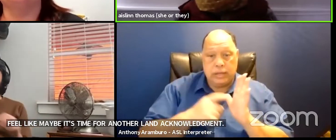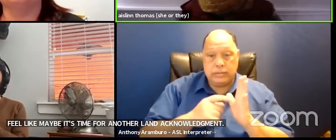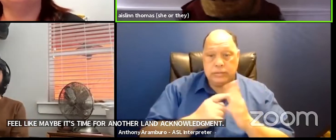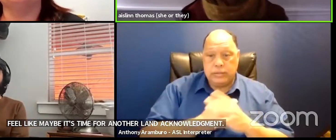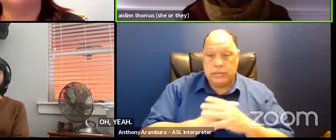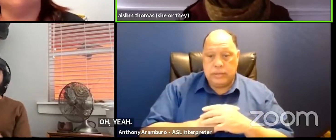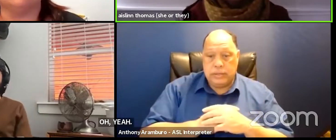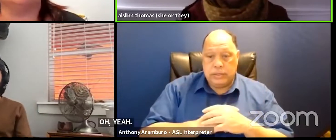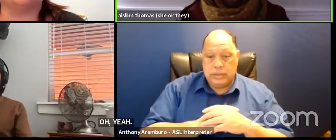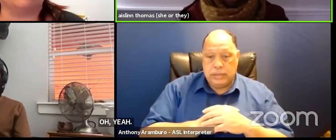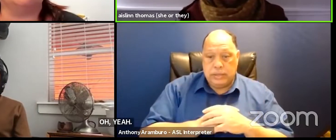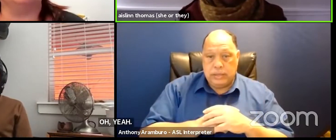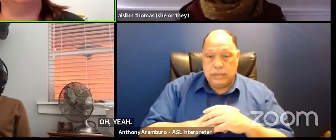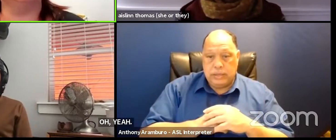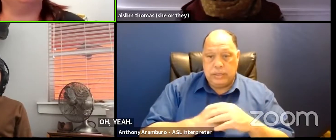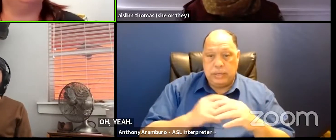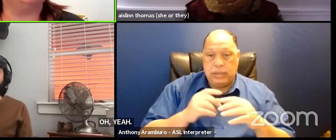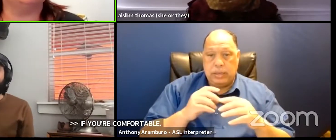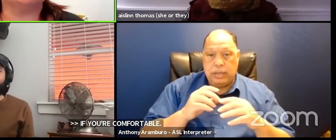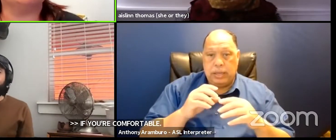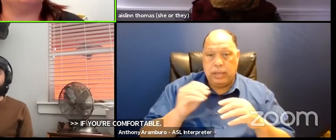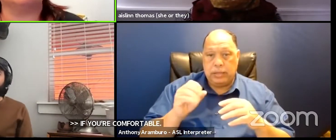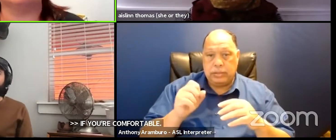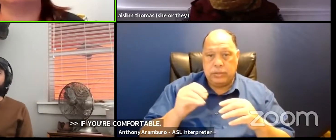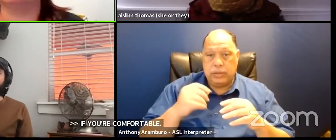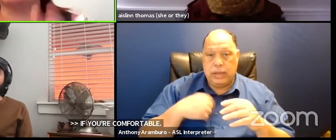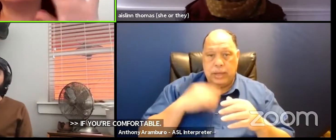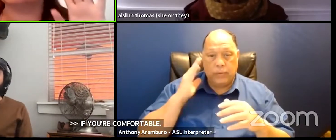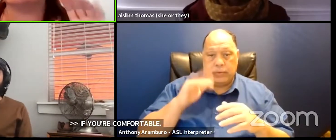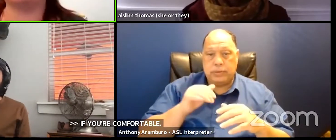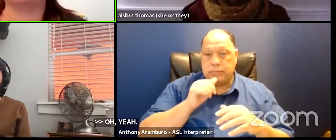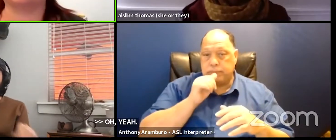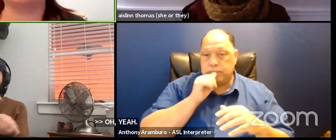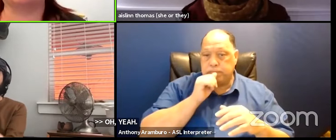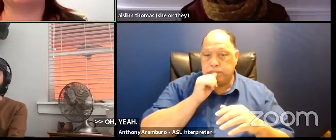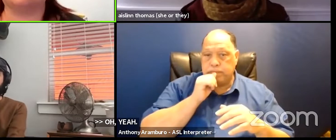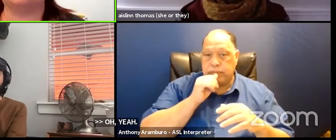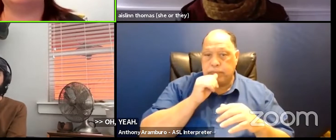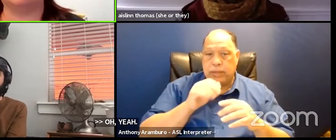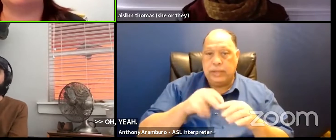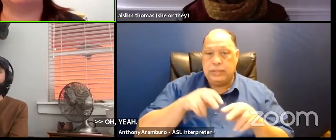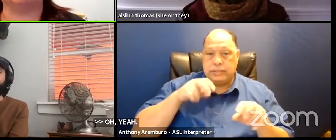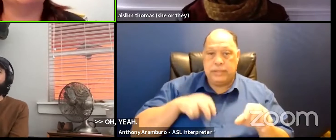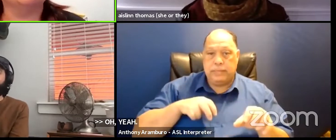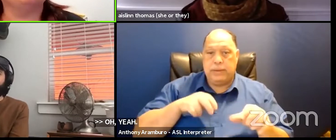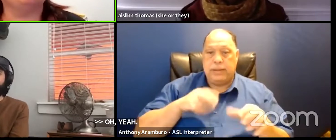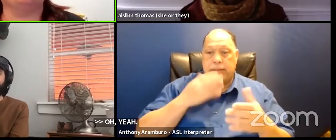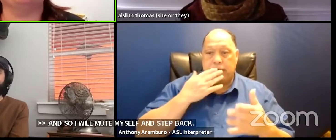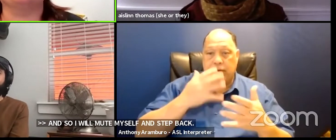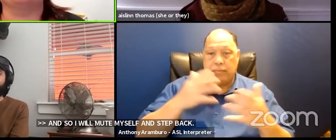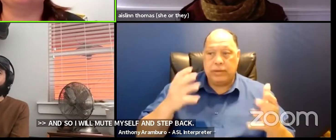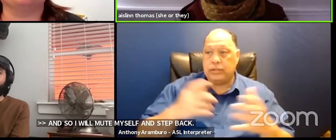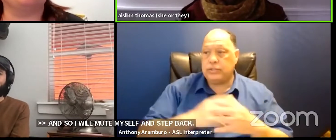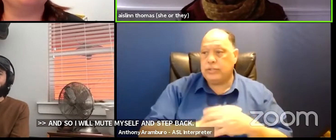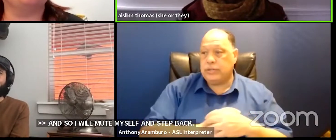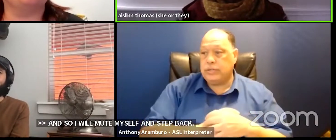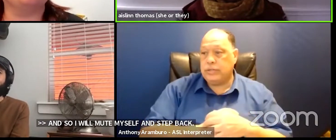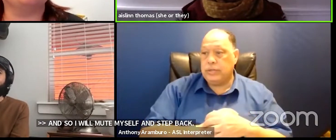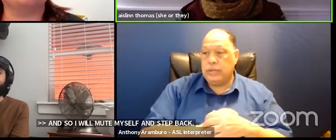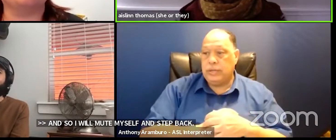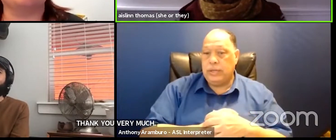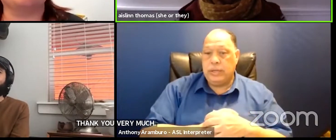yeah. Yeah, and so I will mute myself and step back. Thank you very much. Yeah, this